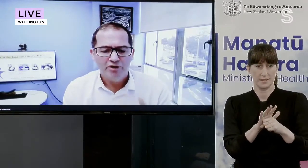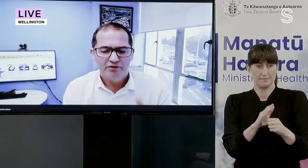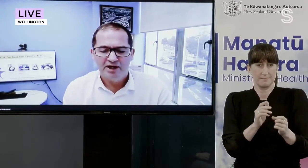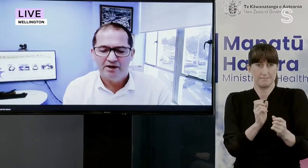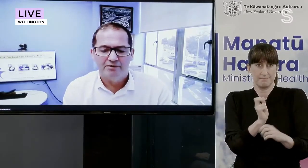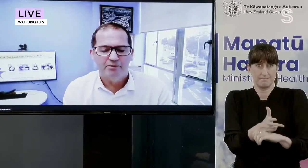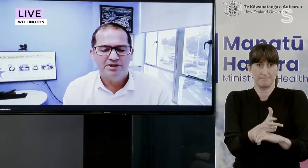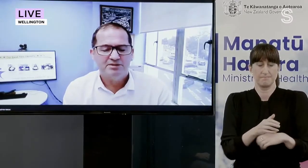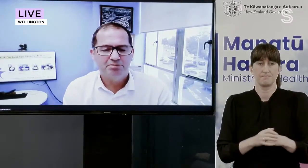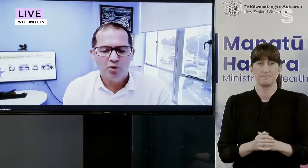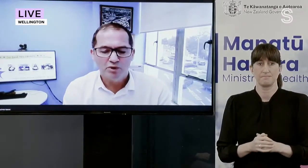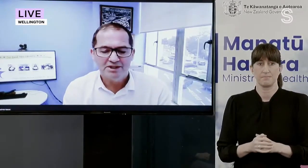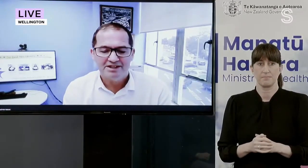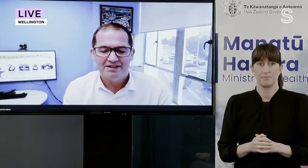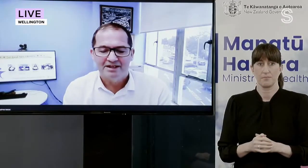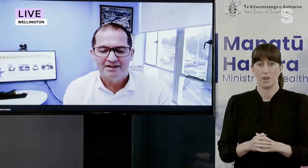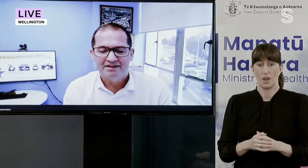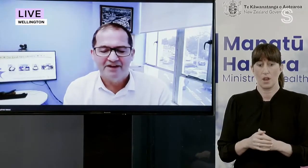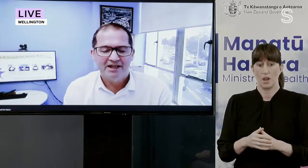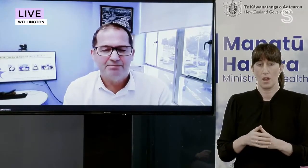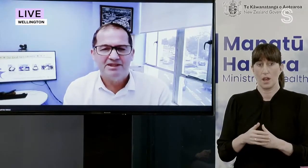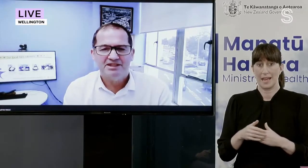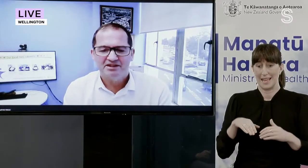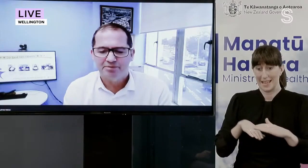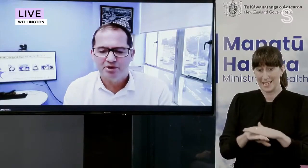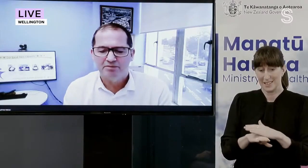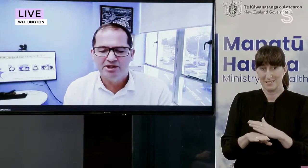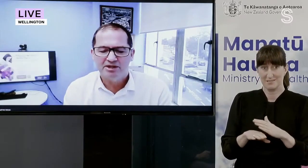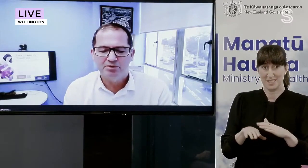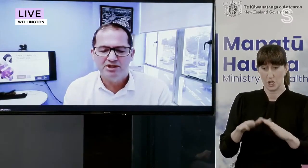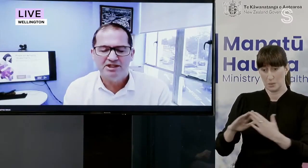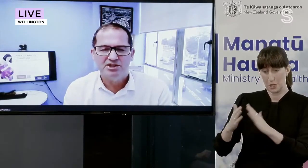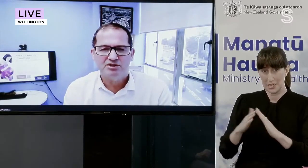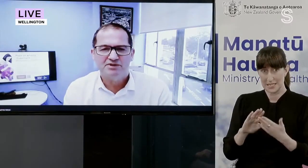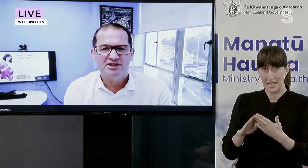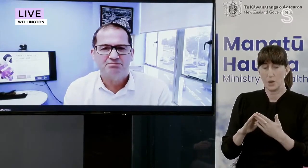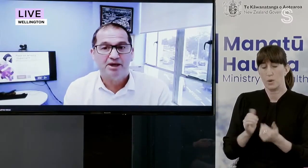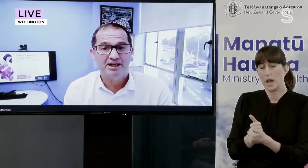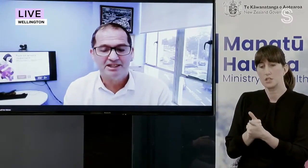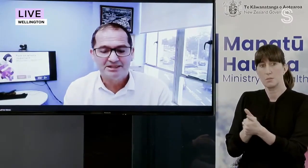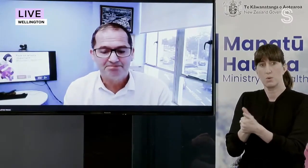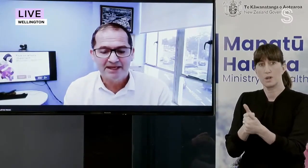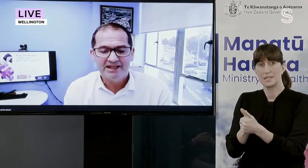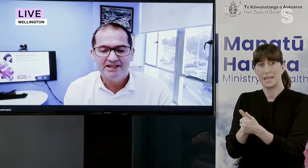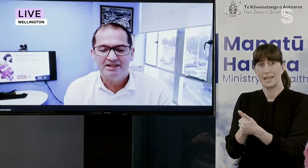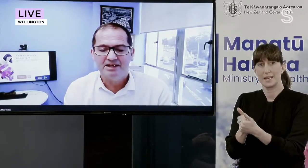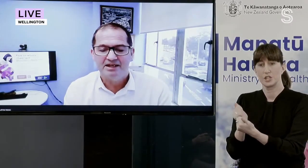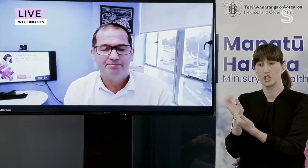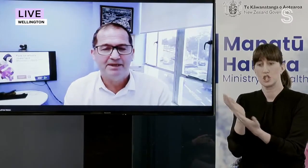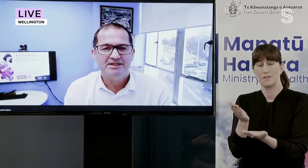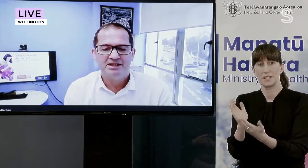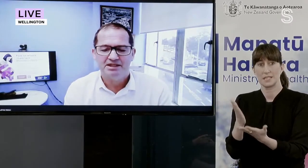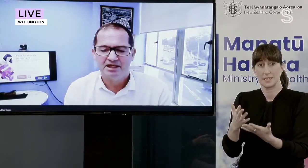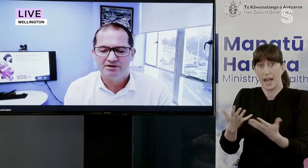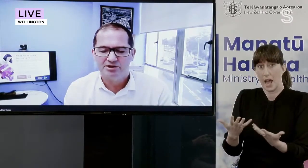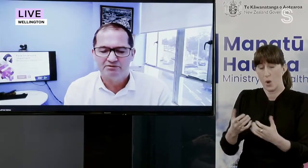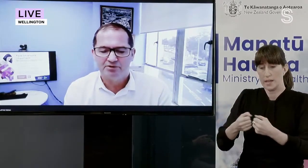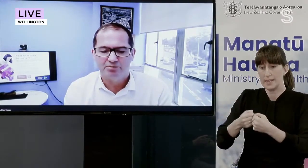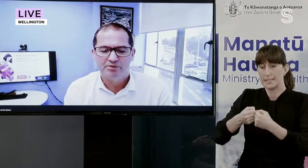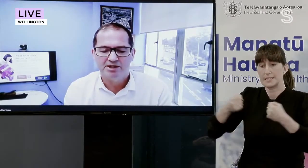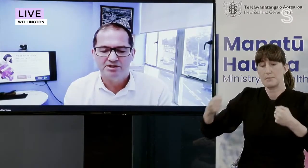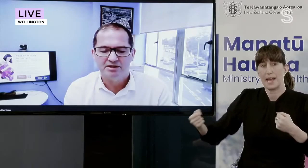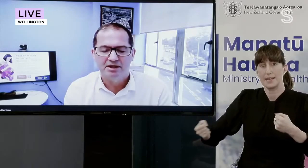On the ground, we're supporting the availability of primary and community services by expanding capacity in hours